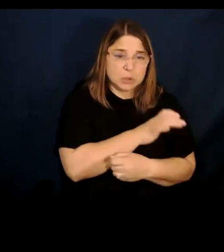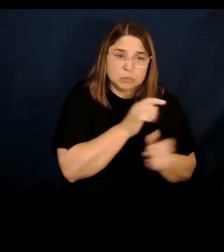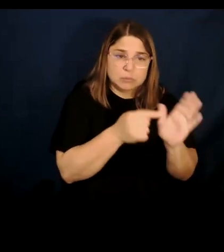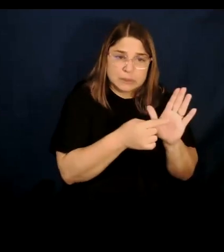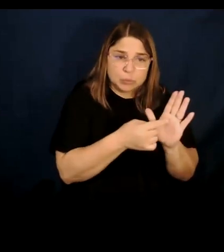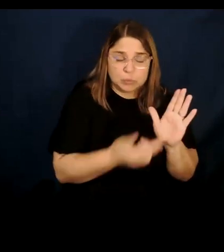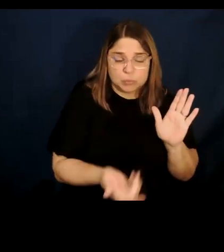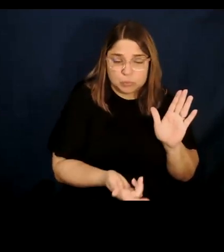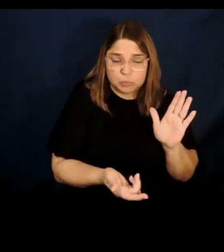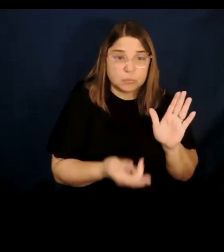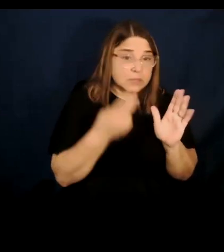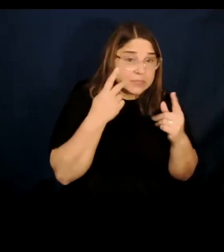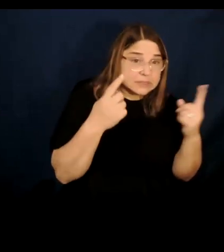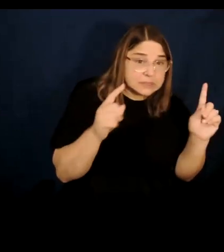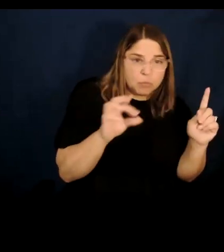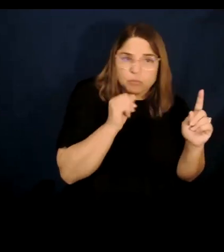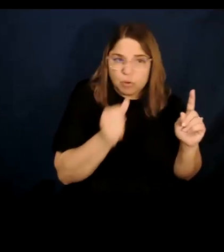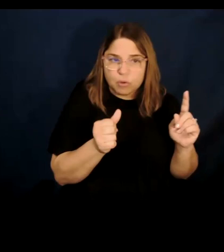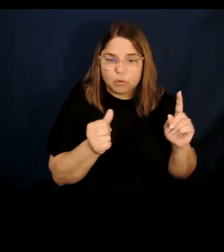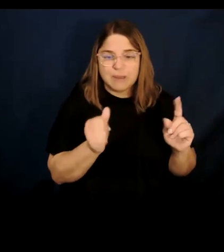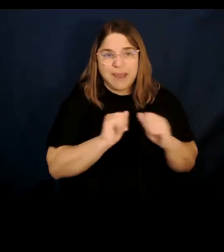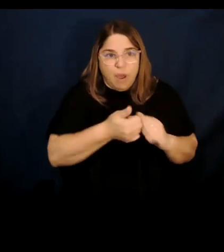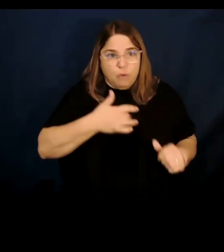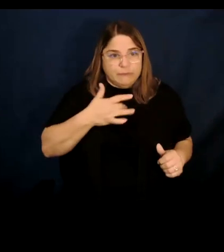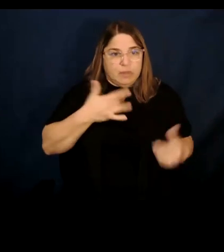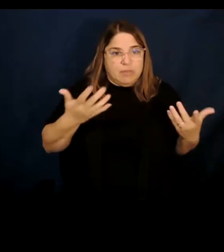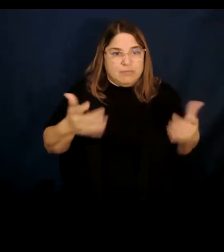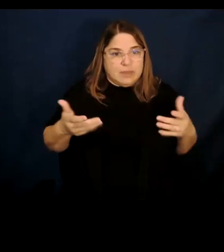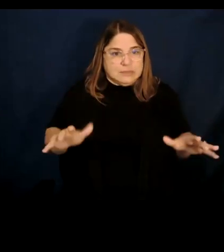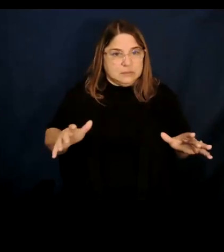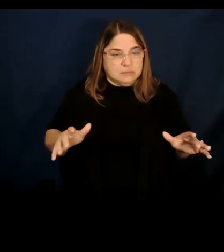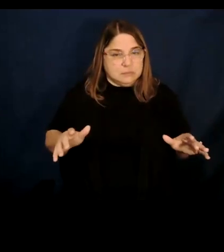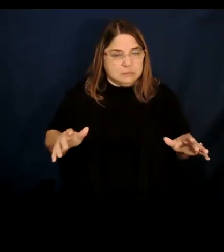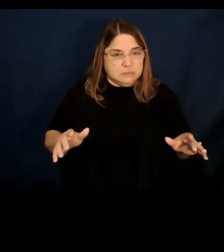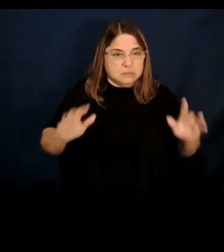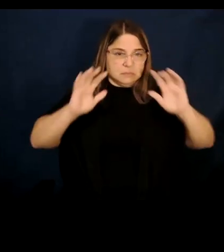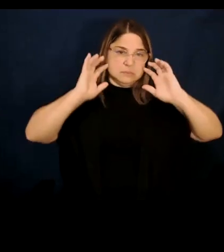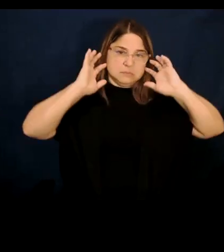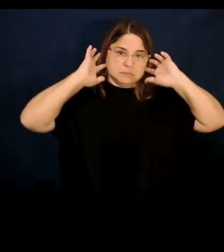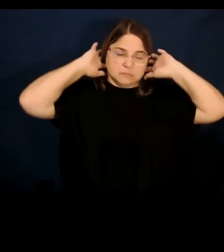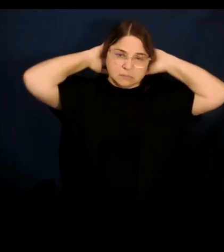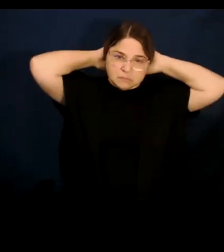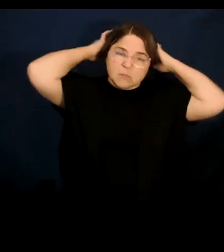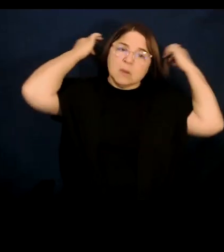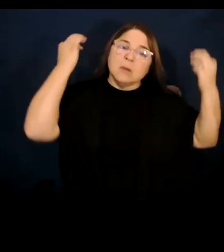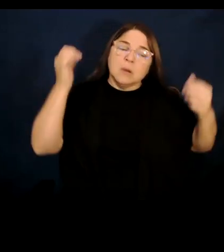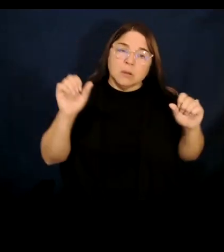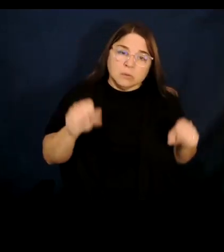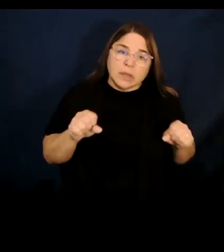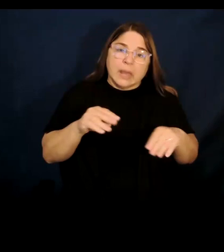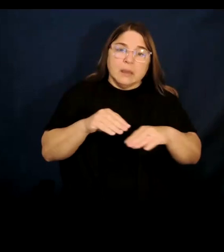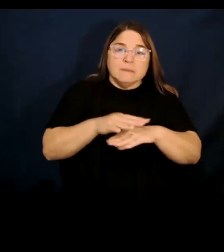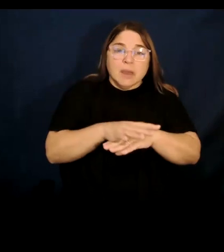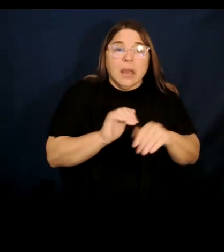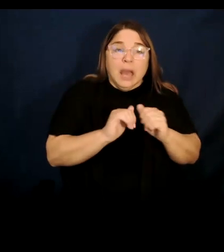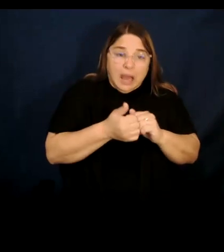or other than how you feel. Prior to any diagnosis, this would have a remarkable effect on how we